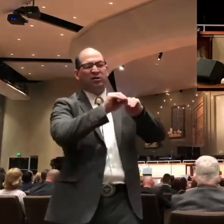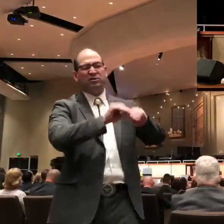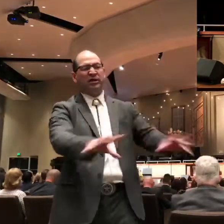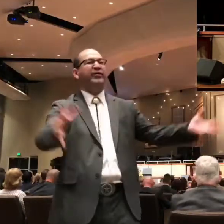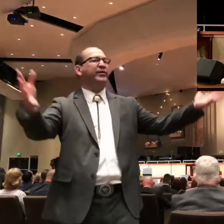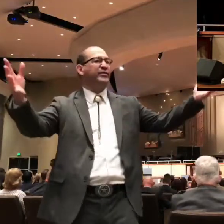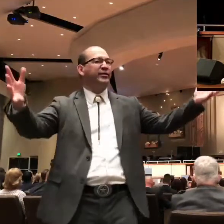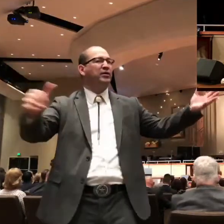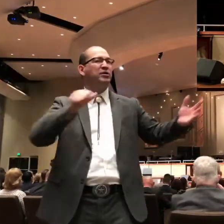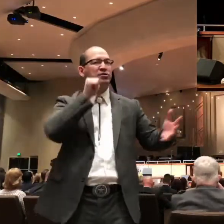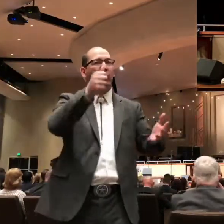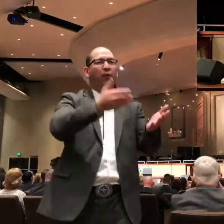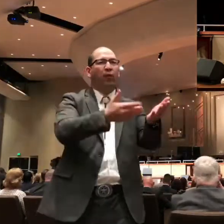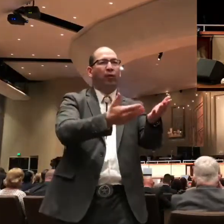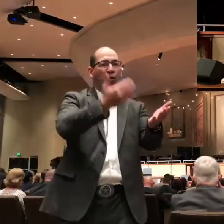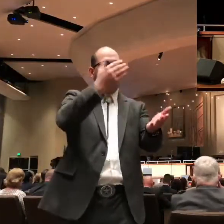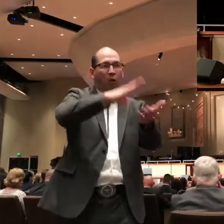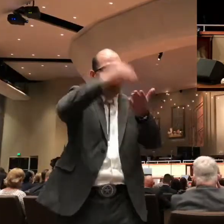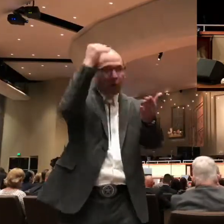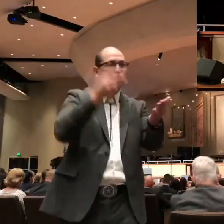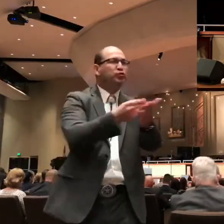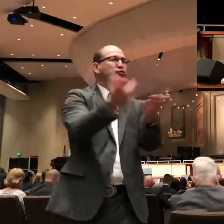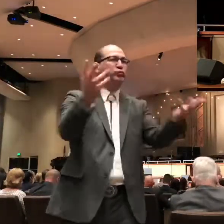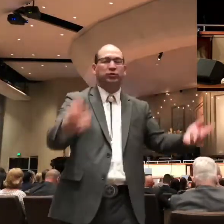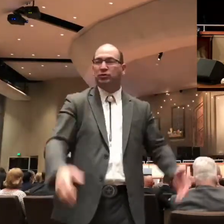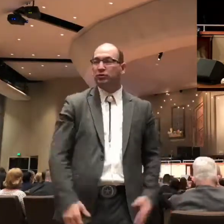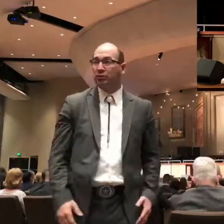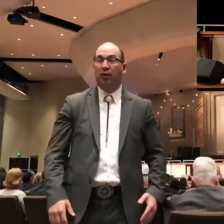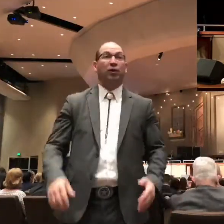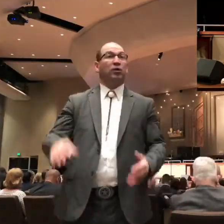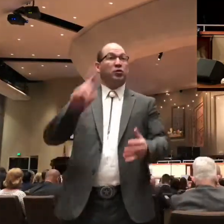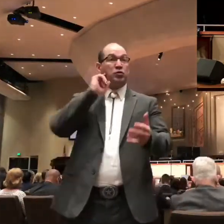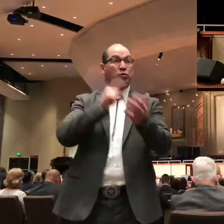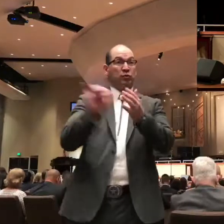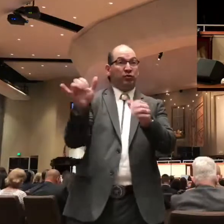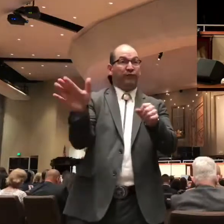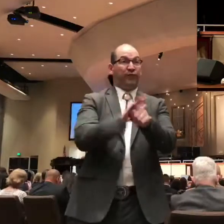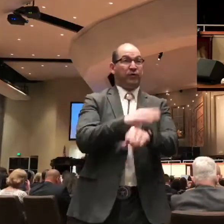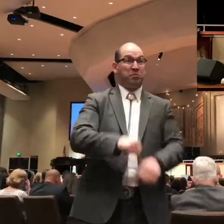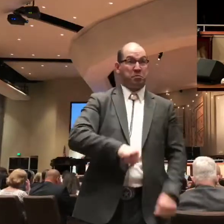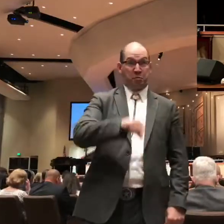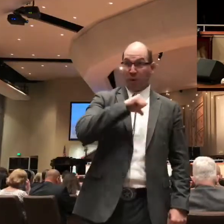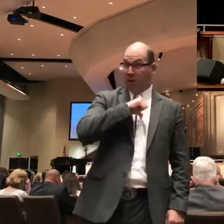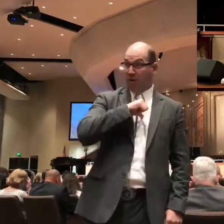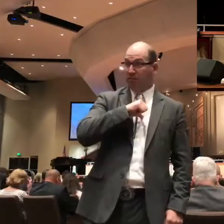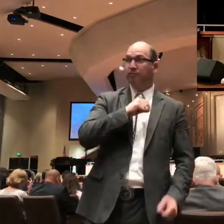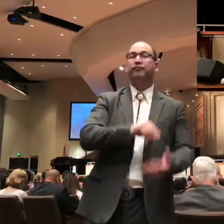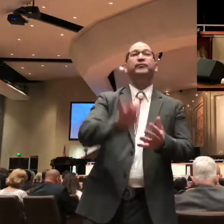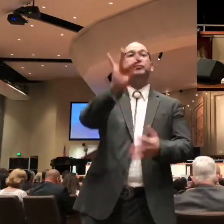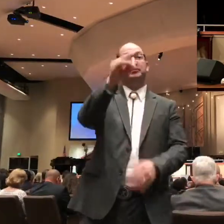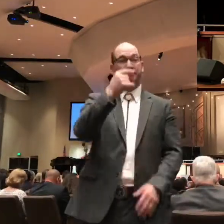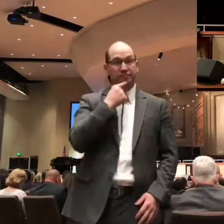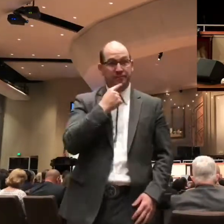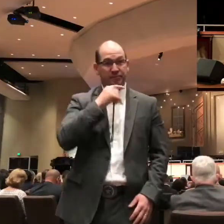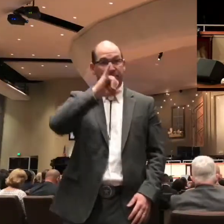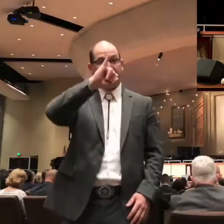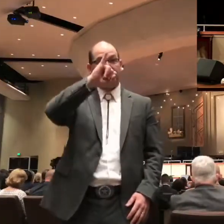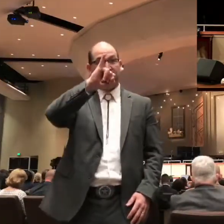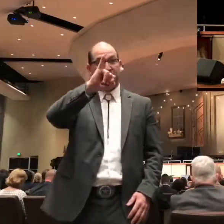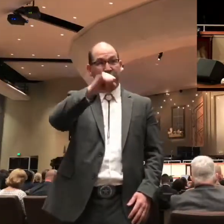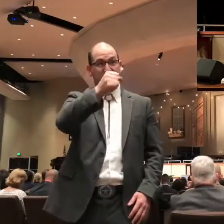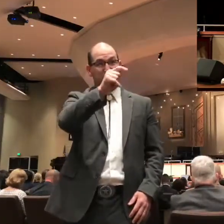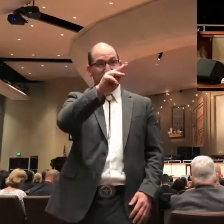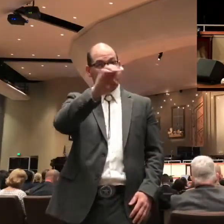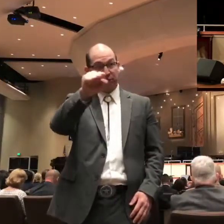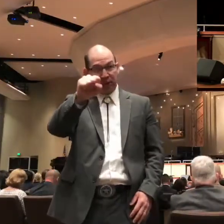the truth. And then notice, thirdly, it's a proud pursuit. Notice this, if you would, in verse number 8. Now, as Jannes and Jambres withstood